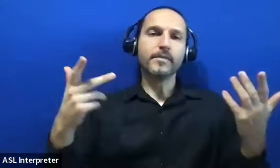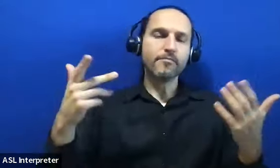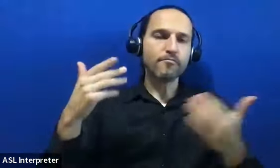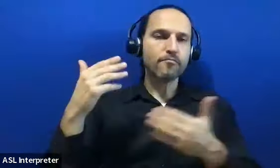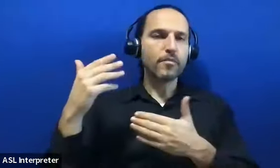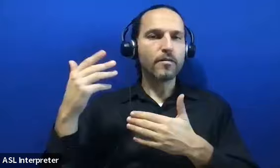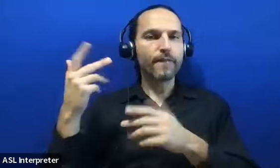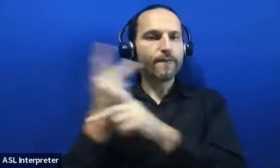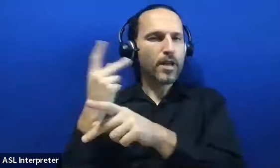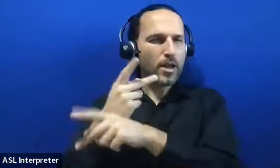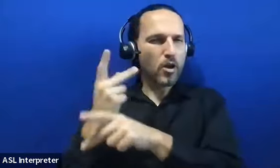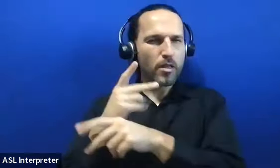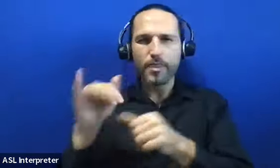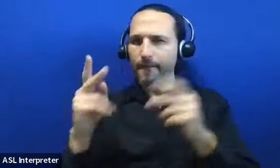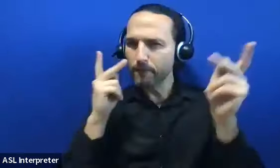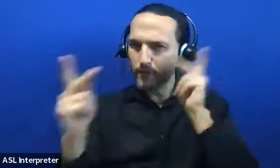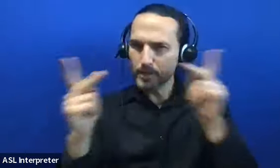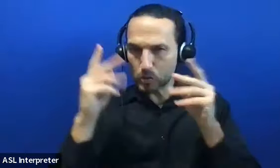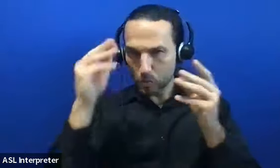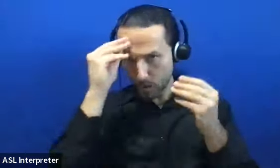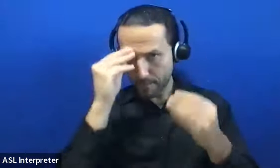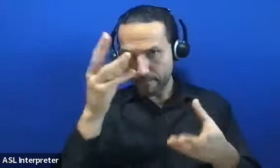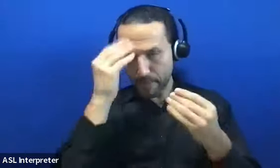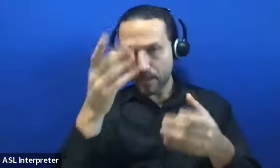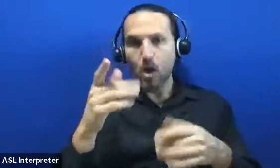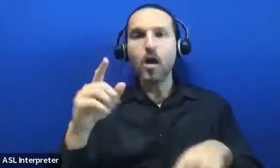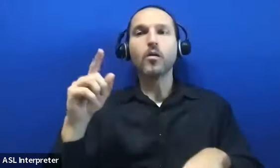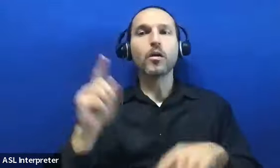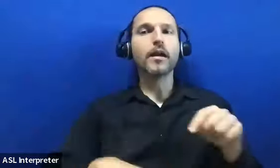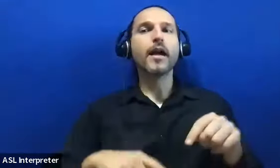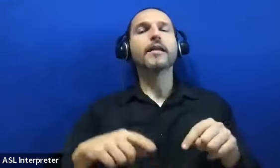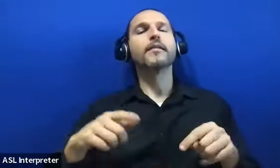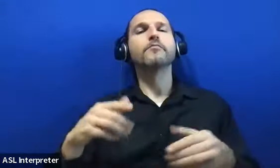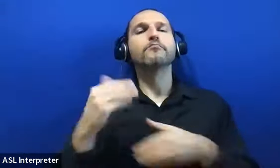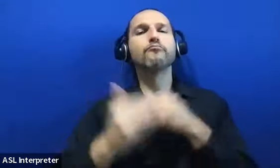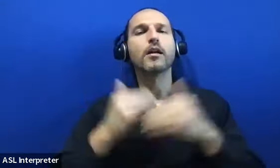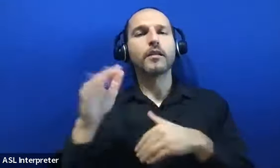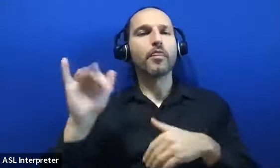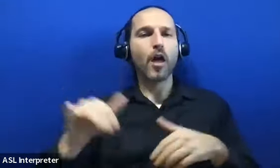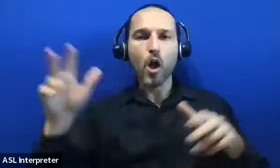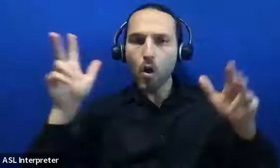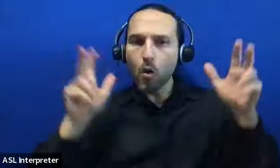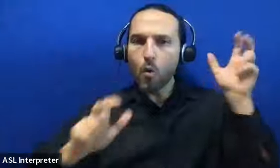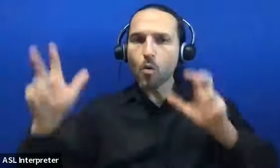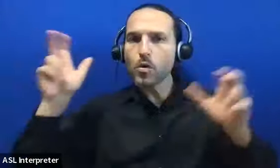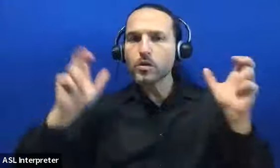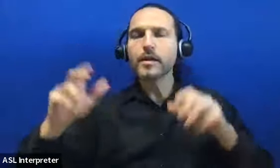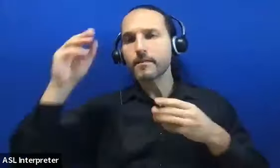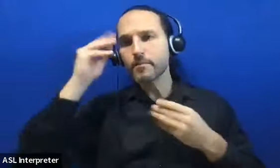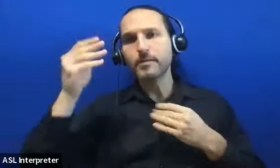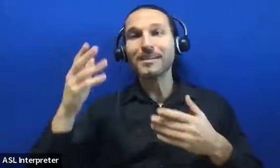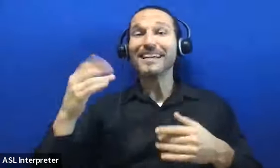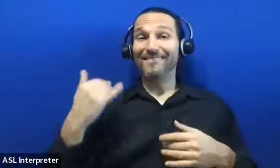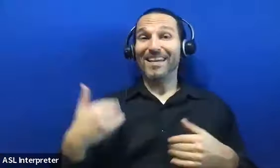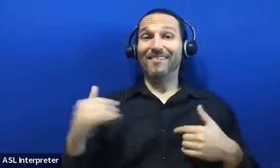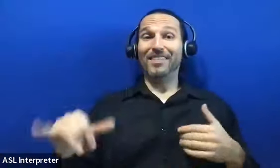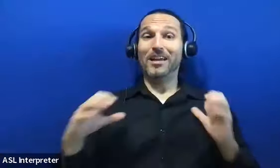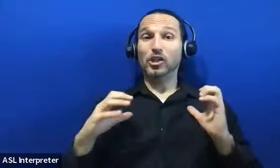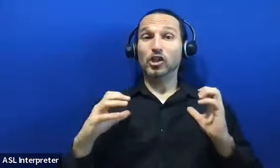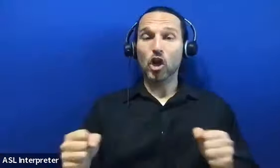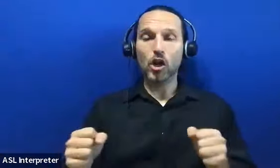information, right? And or the ability to process auditory information. Many children with CHARGE may not